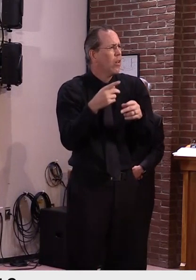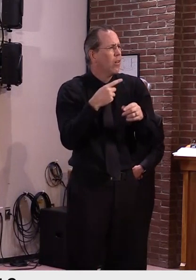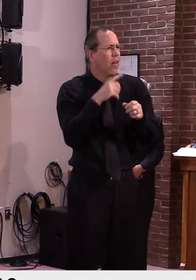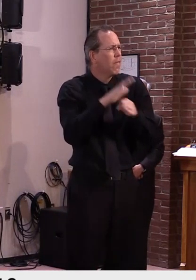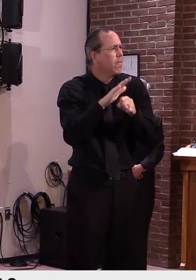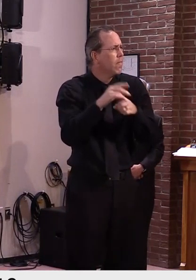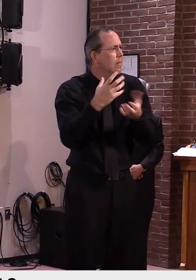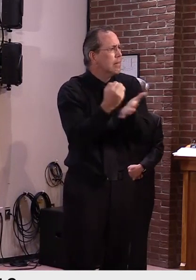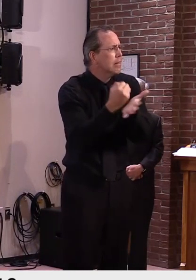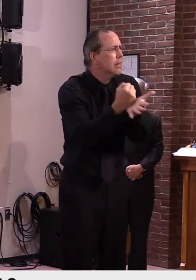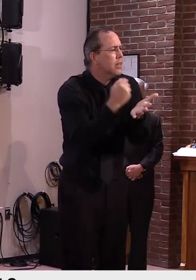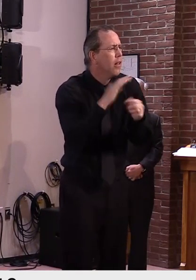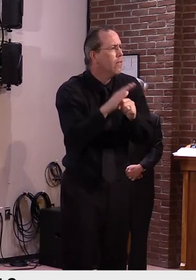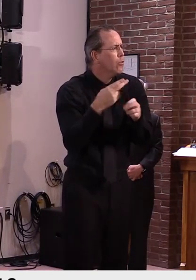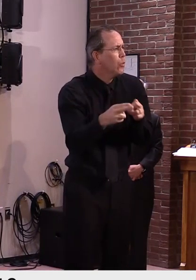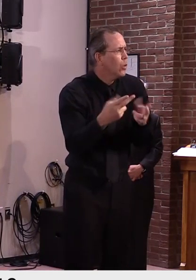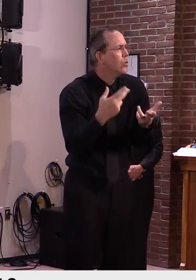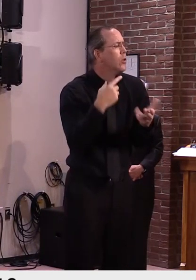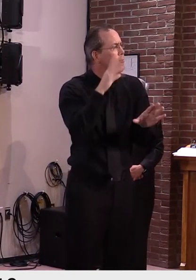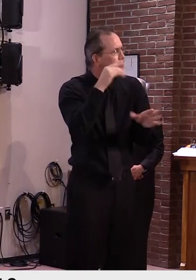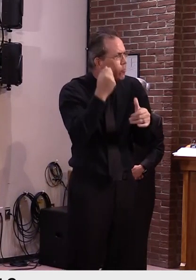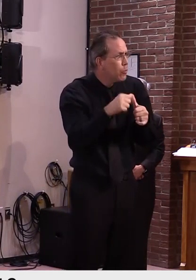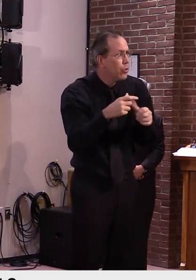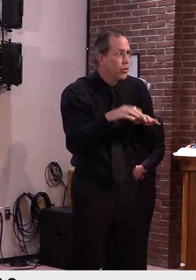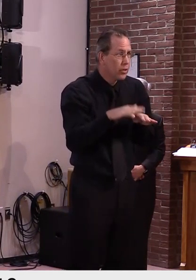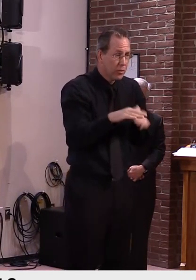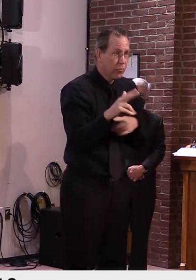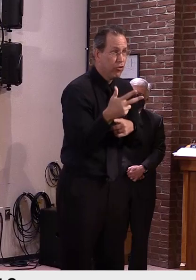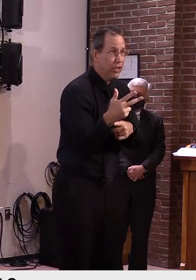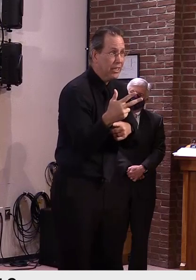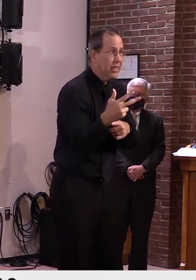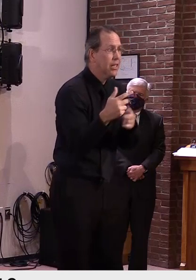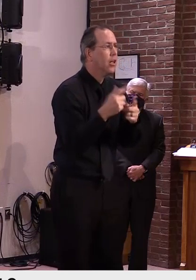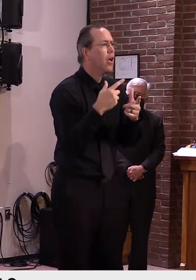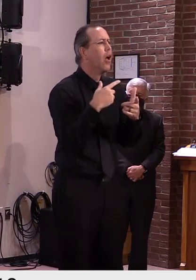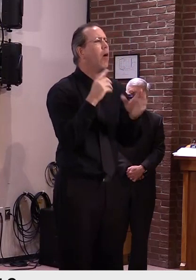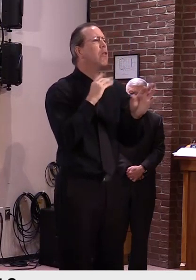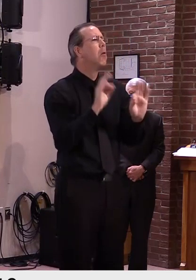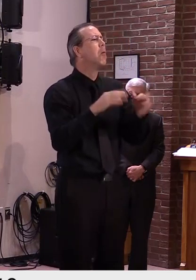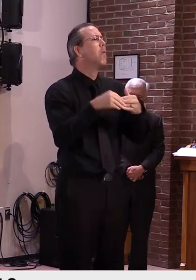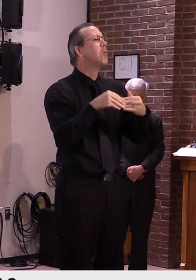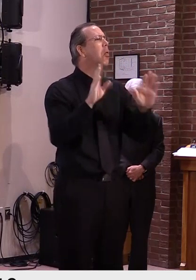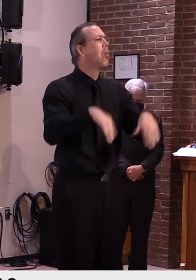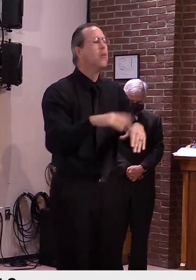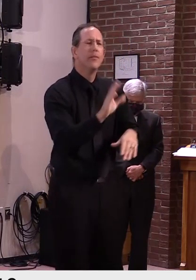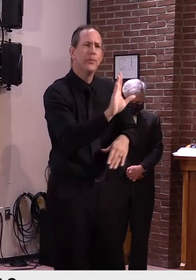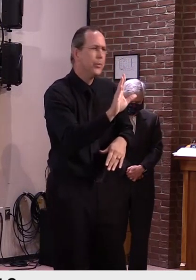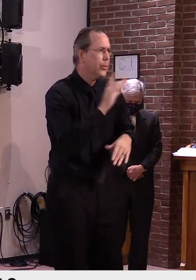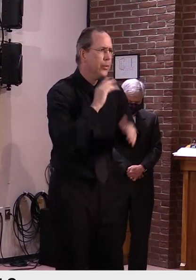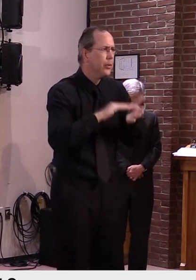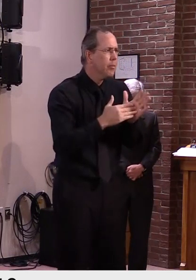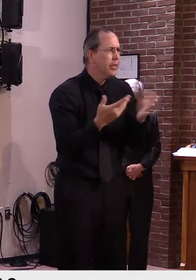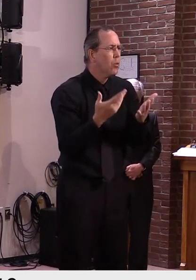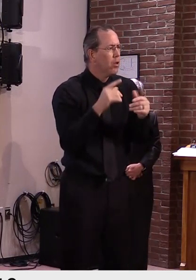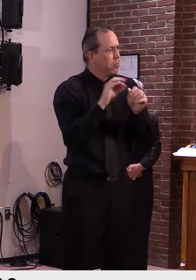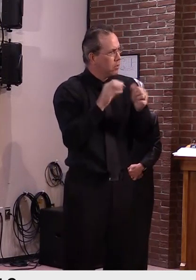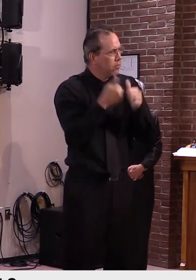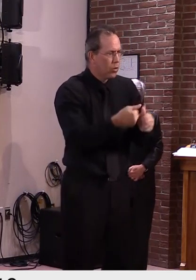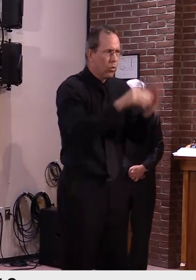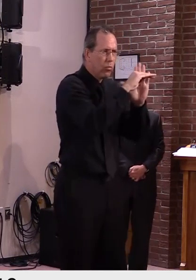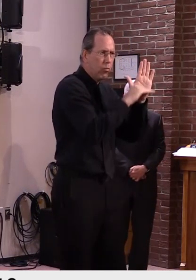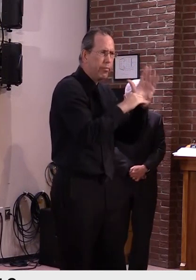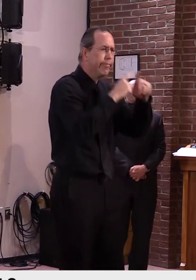as relaxing the necessary mitigation strategies schools need to follow. All of the basic mitigation strategies, such as staying